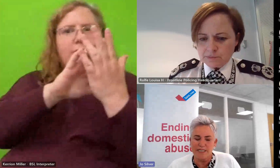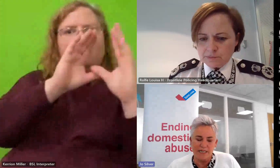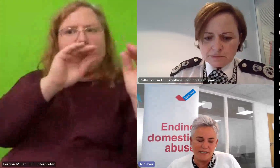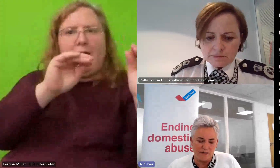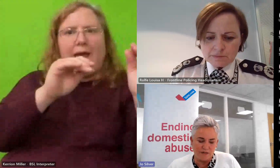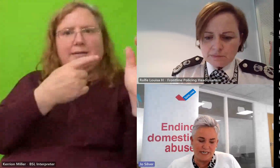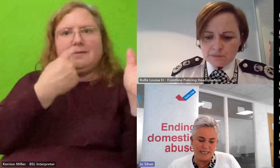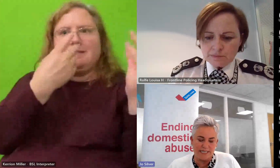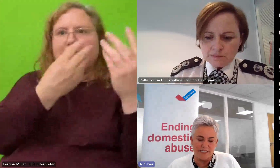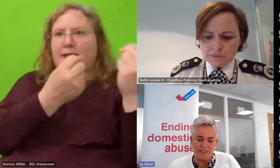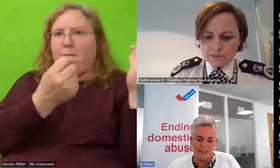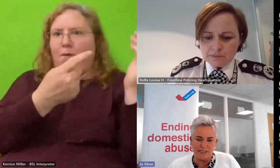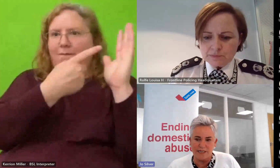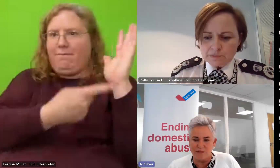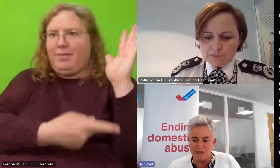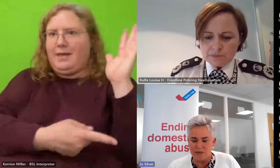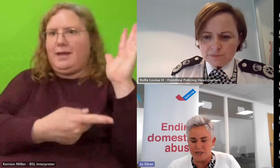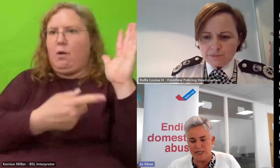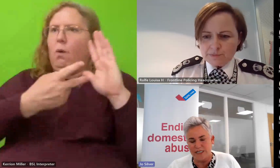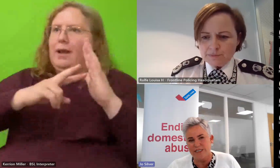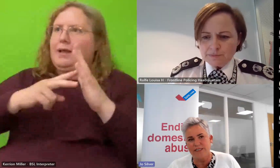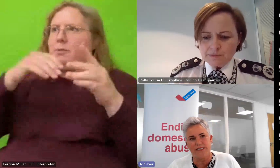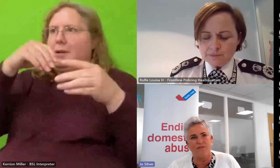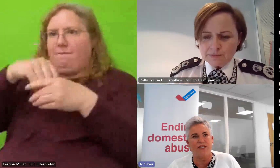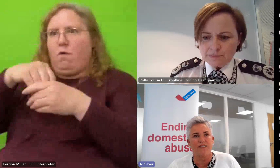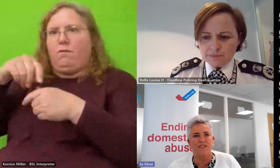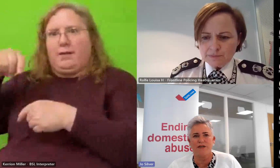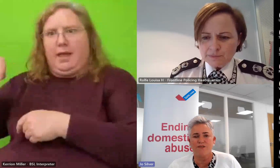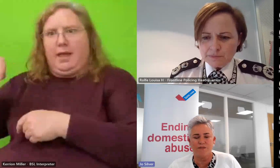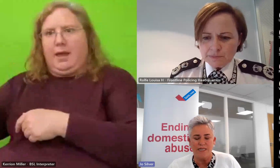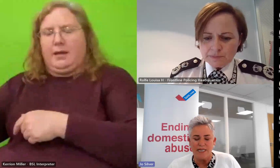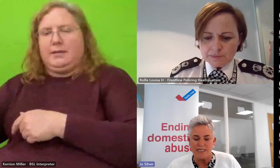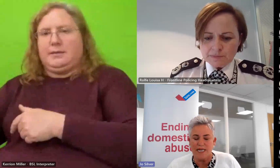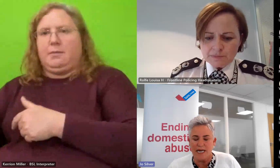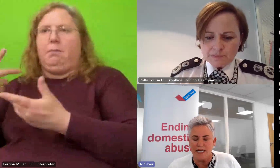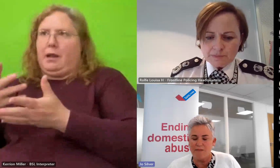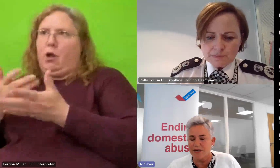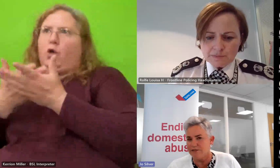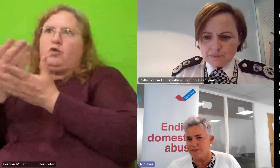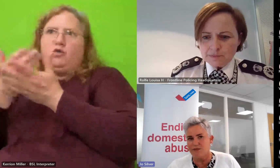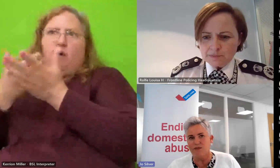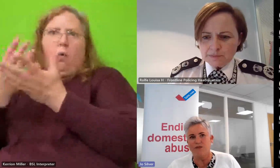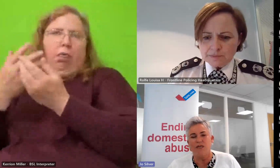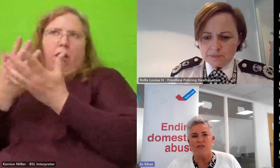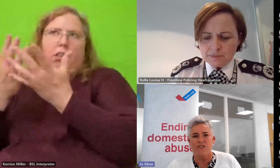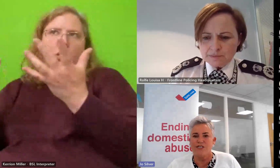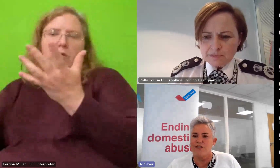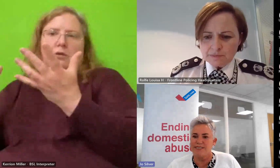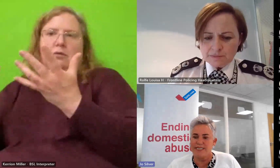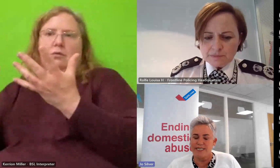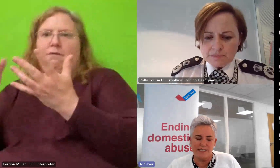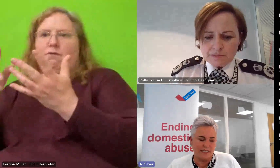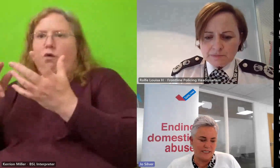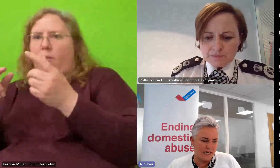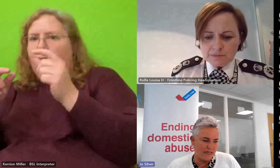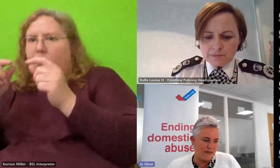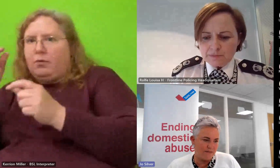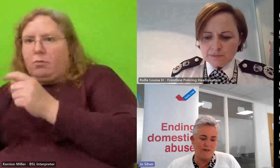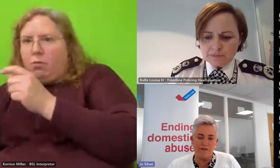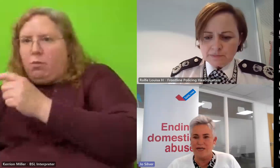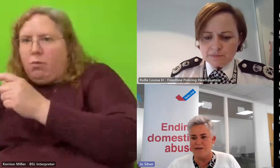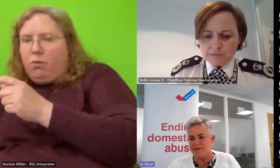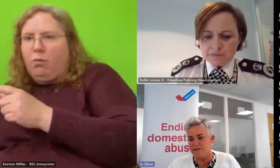of the organisations that we were consulting with. So from tiny buy and for